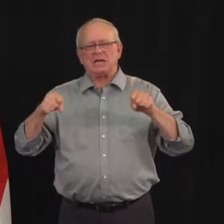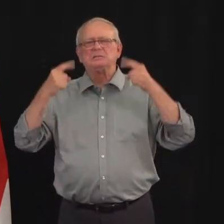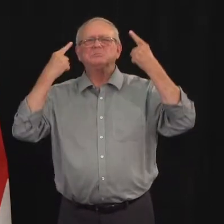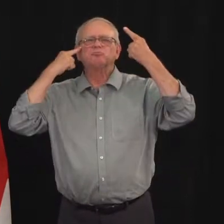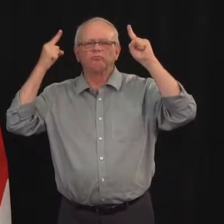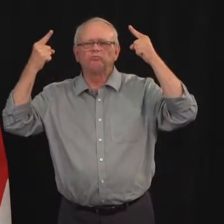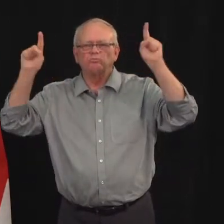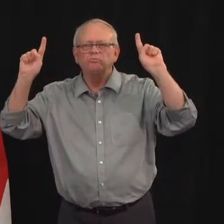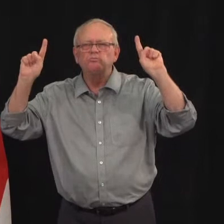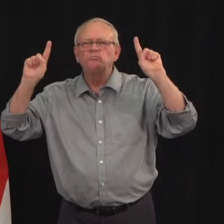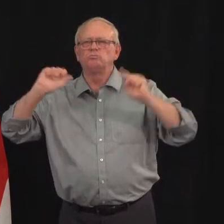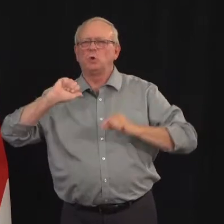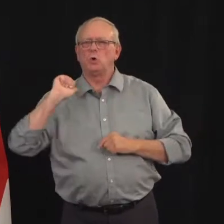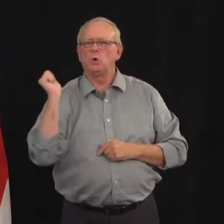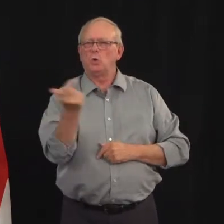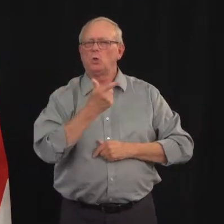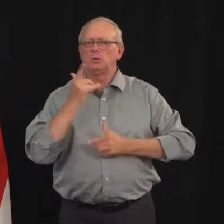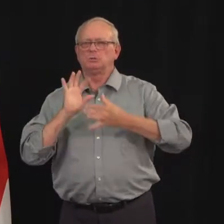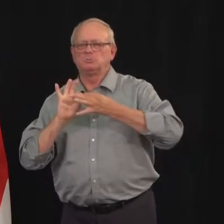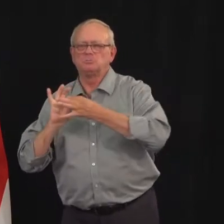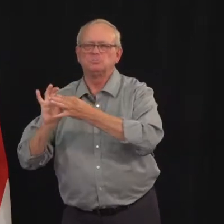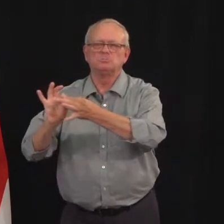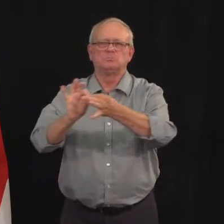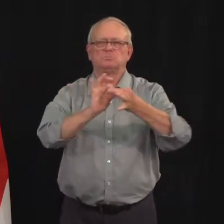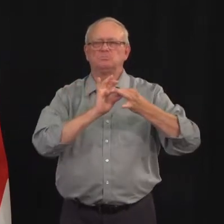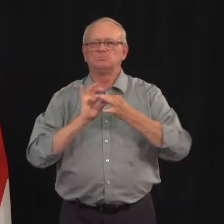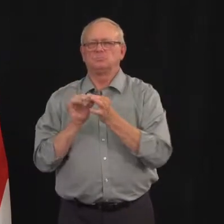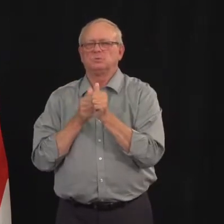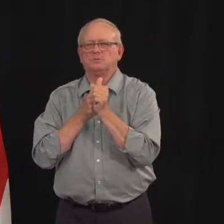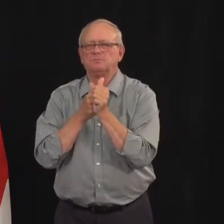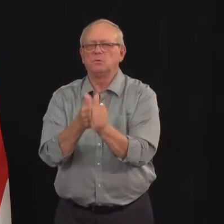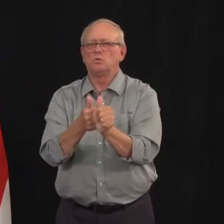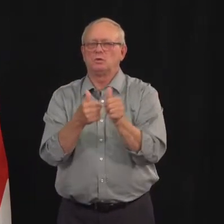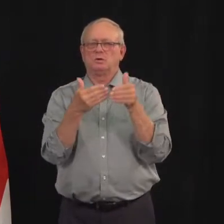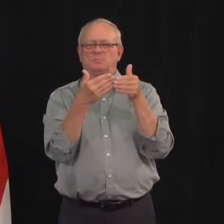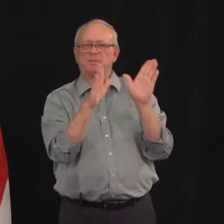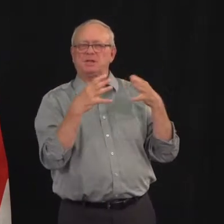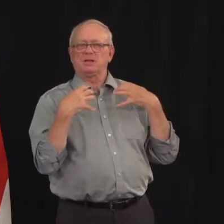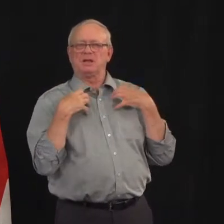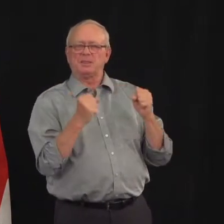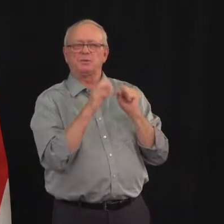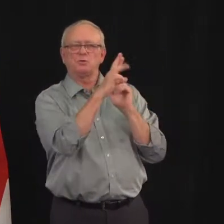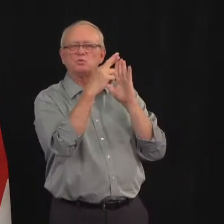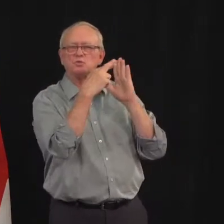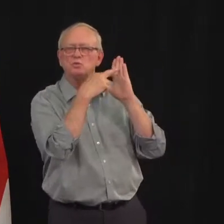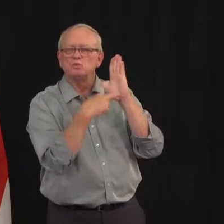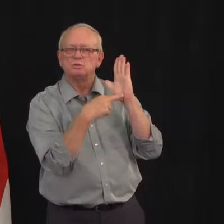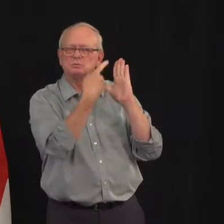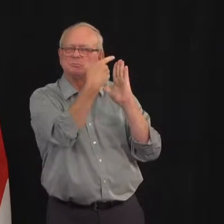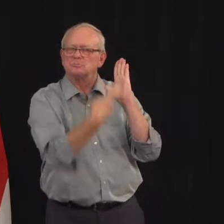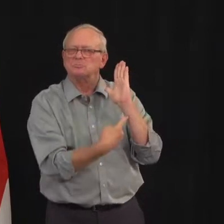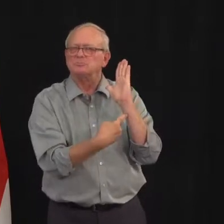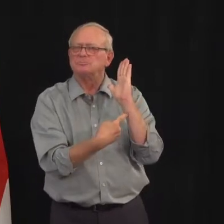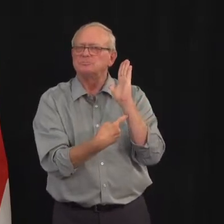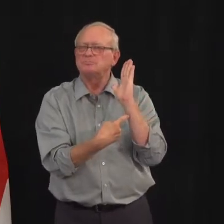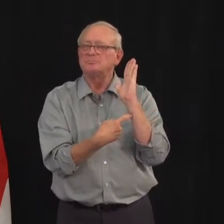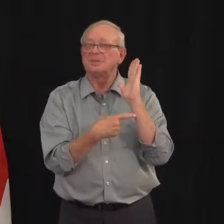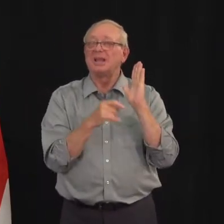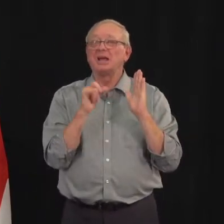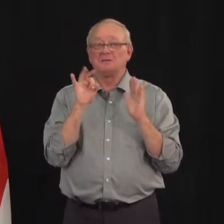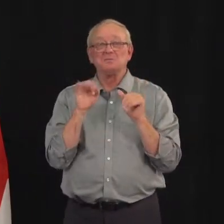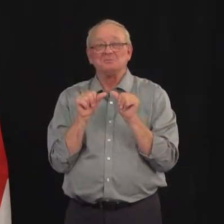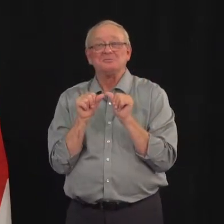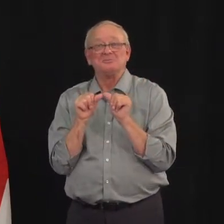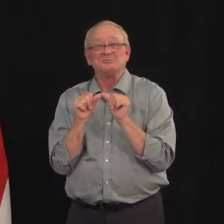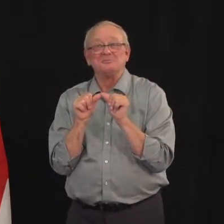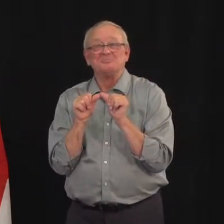us pulling together to incorporate public health measures, and we will not have to close businesses if we can move forward